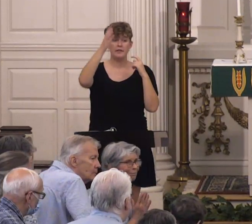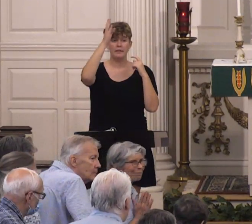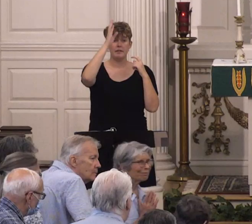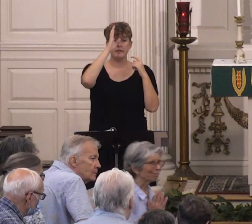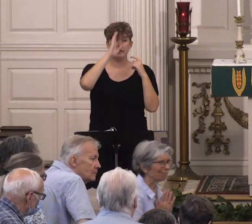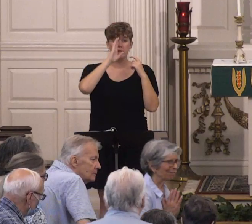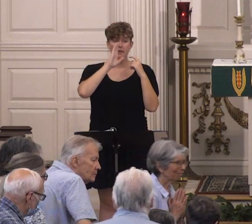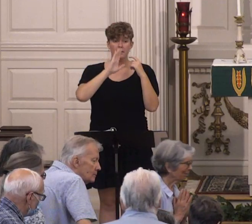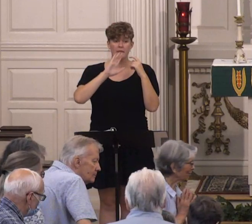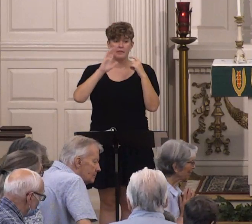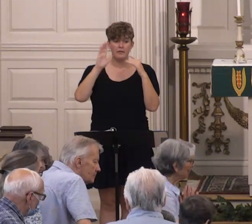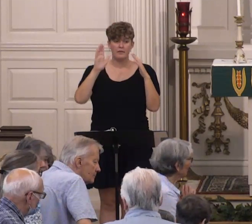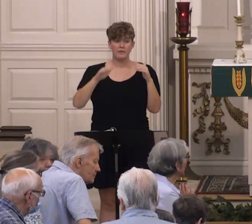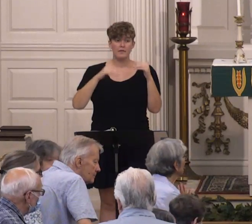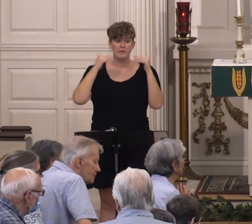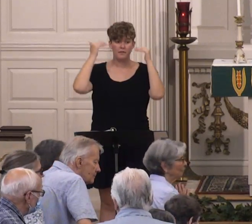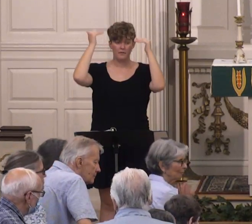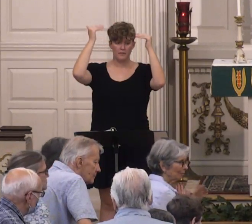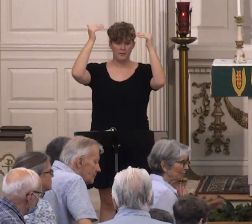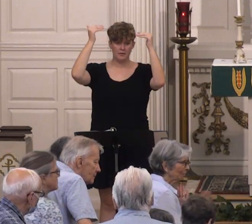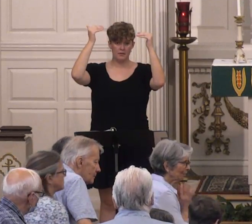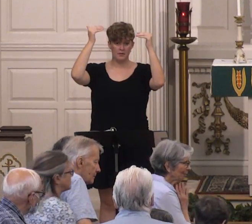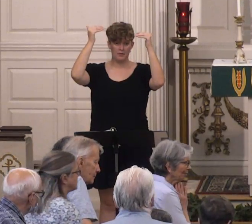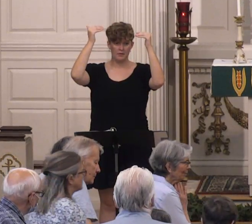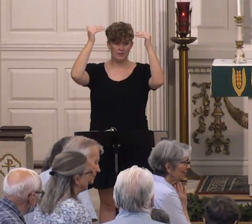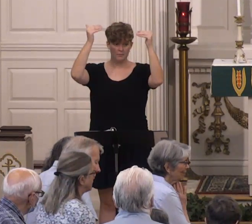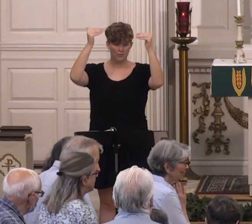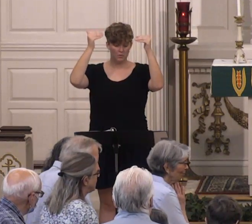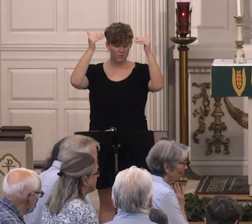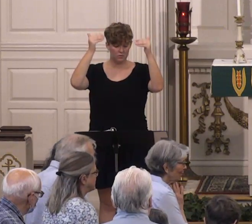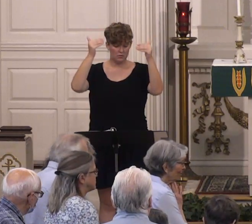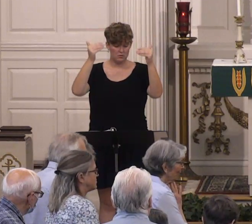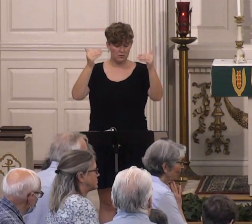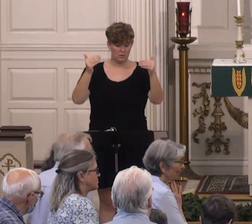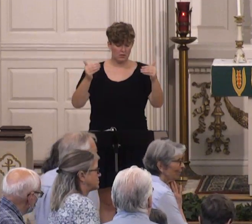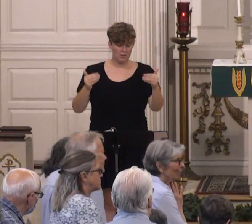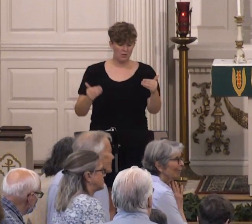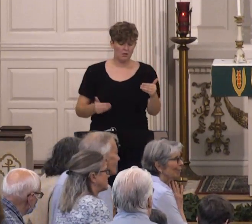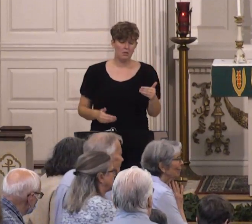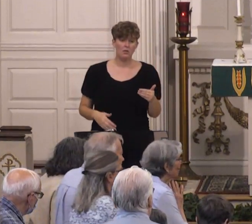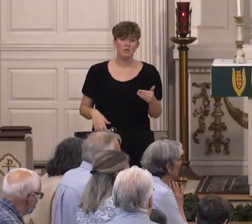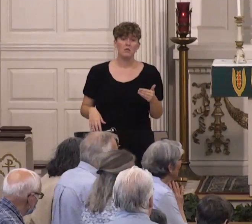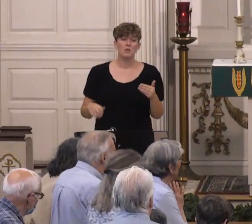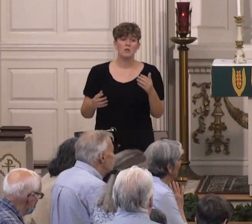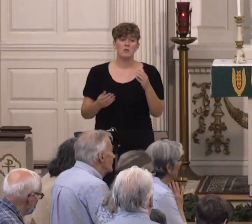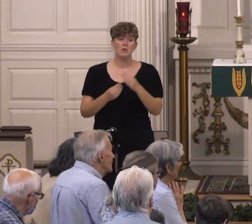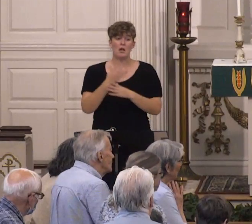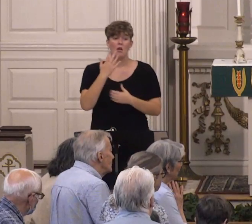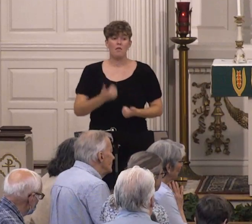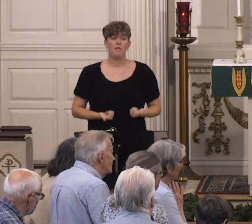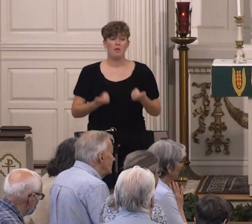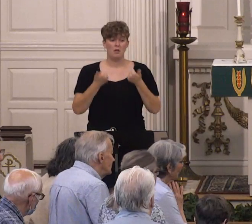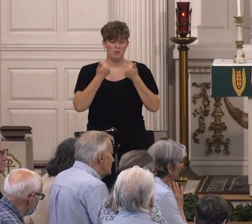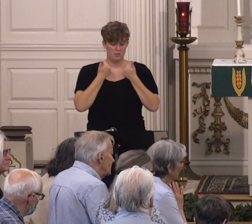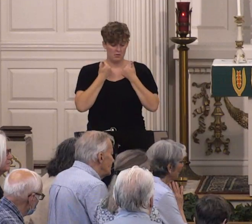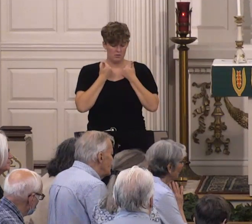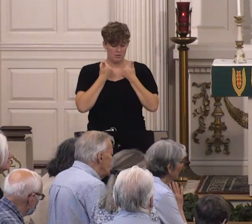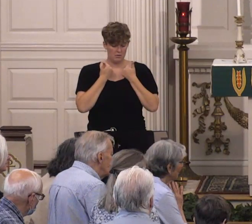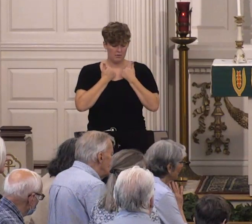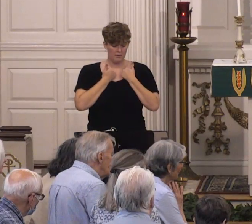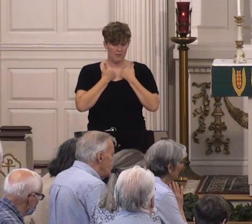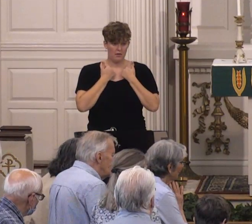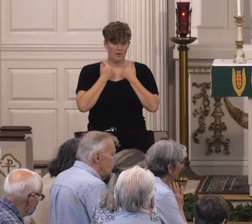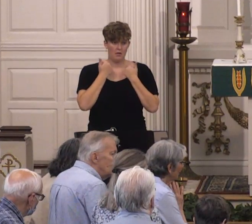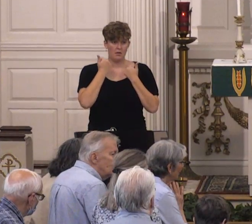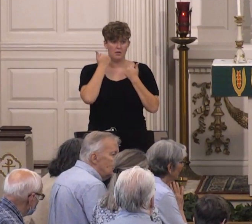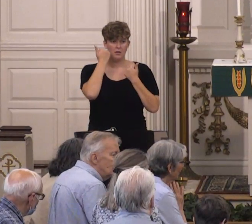heavenly gift of God most high, thou font